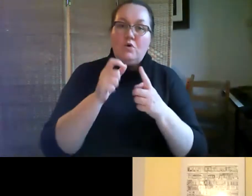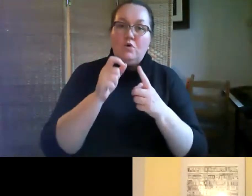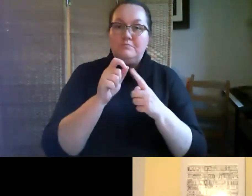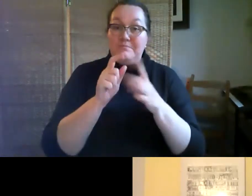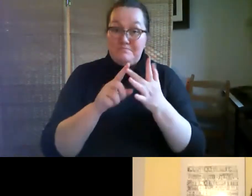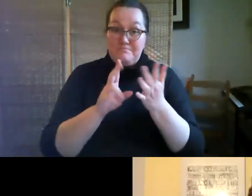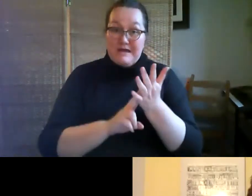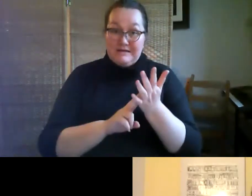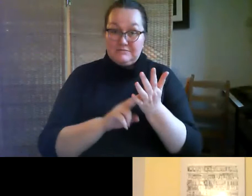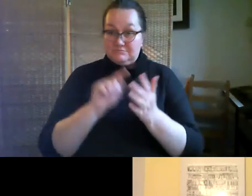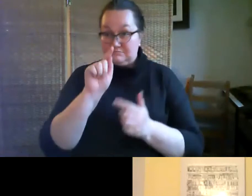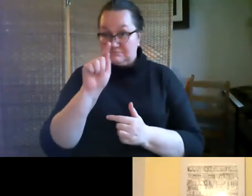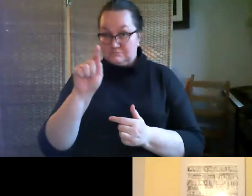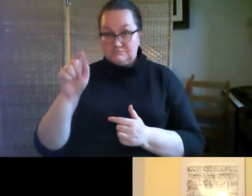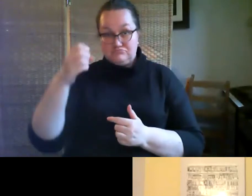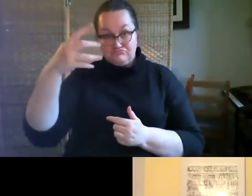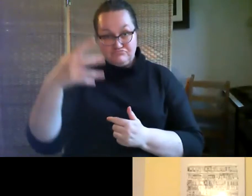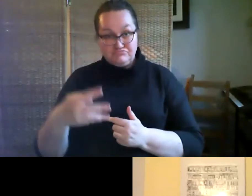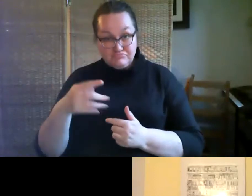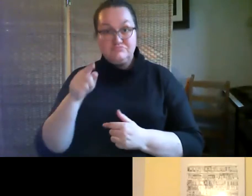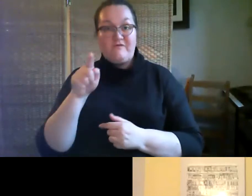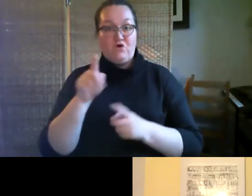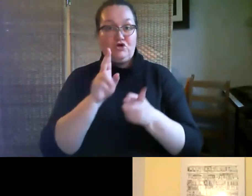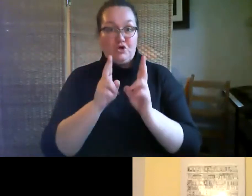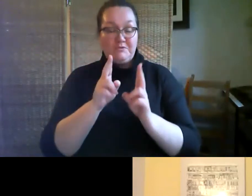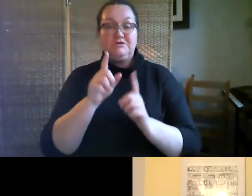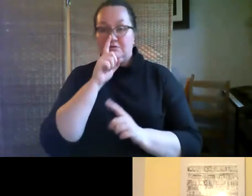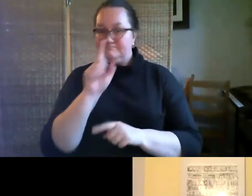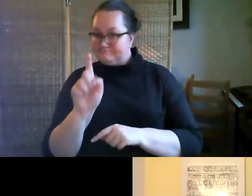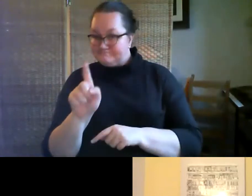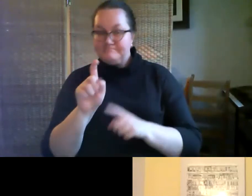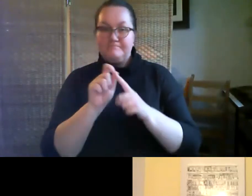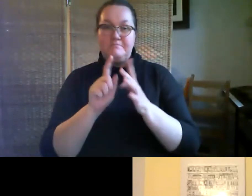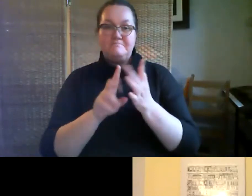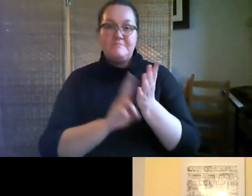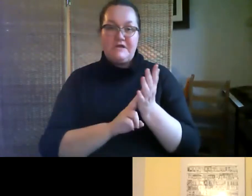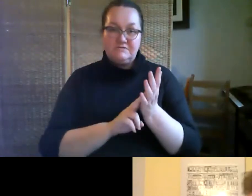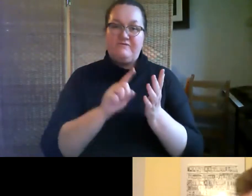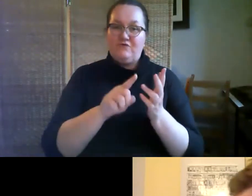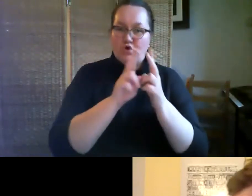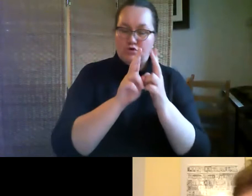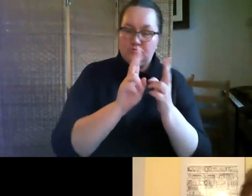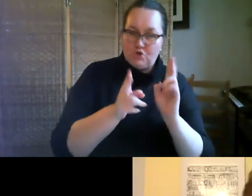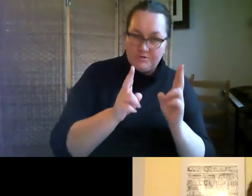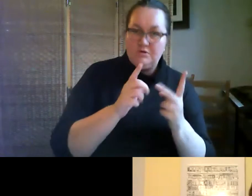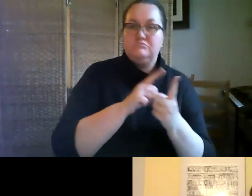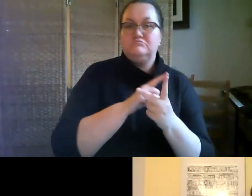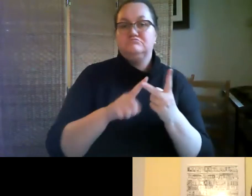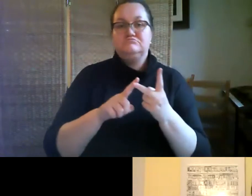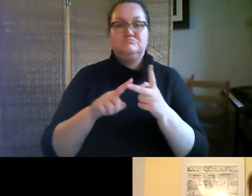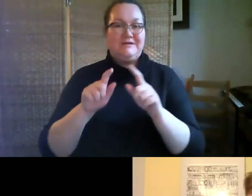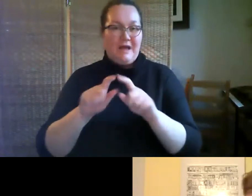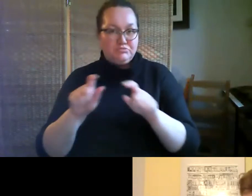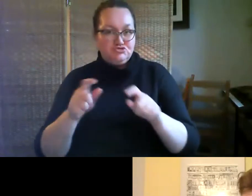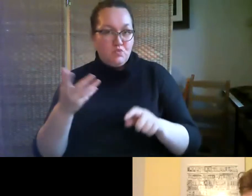BSL interpreters and how to access the captioning link as well. And then just to go through some house rules as well, which should be posted into